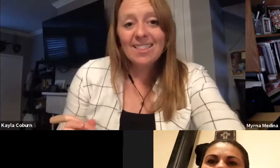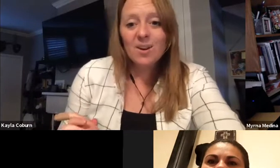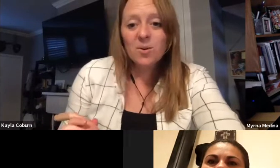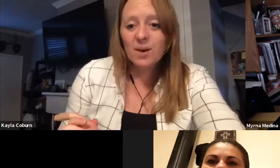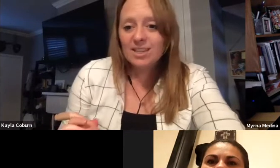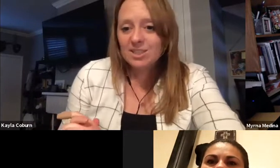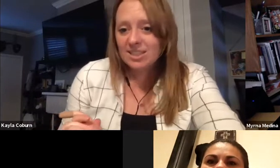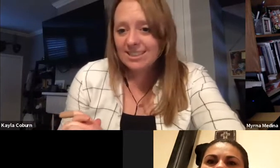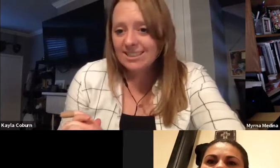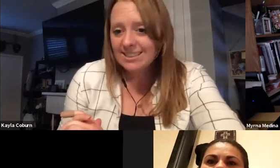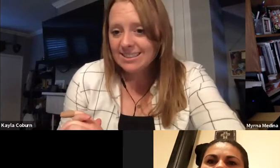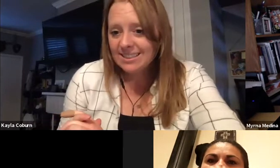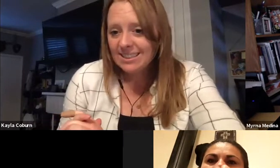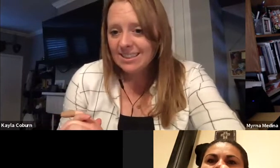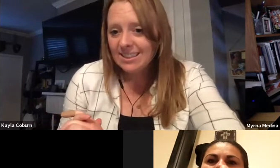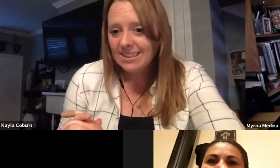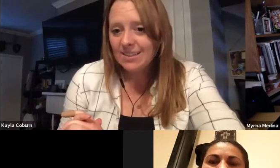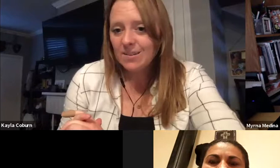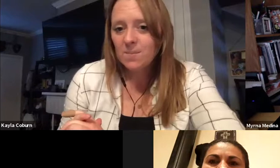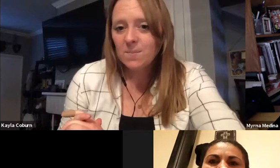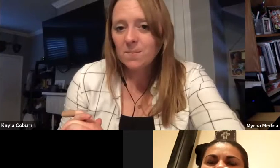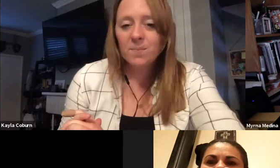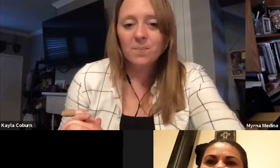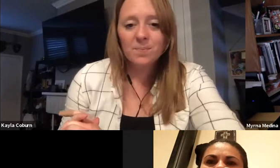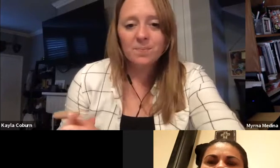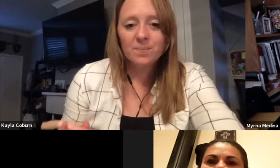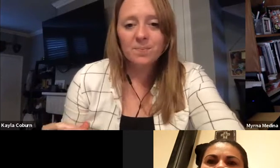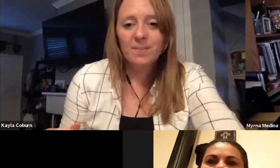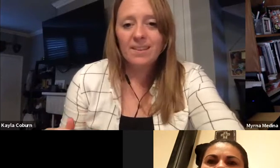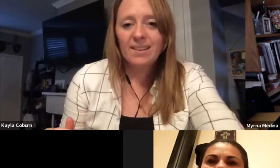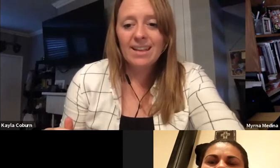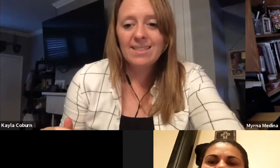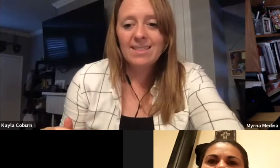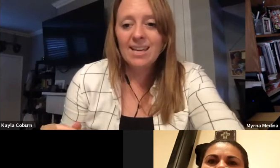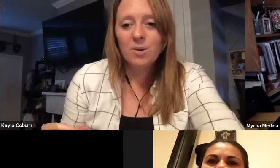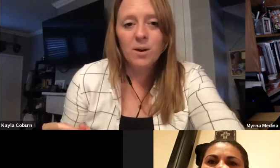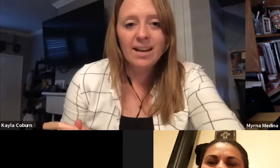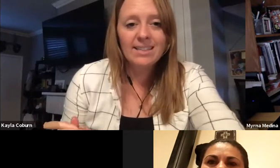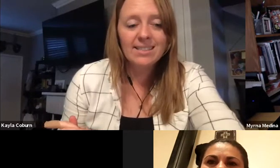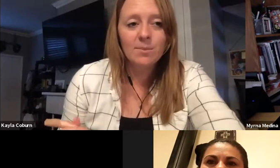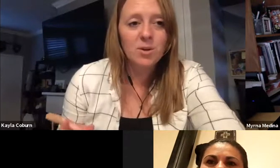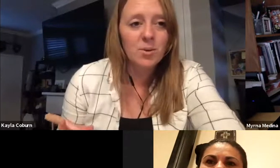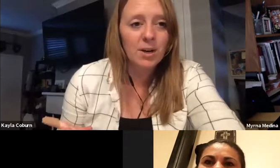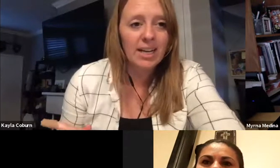Any other questions? ¿Alguien tiene alguna pregunta? And thank you, Brian has stopped recording.